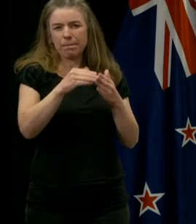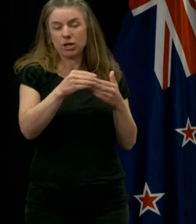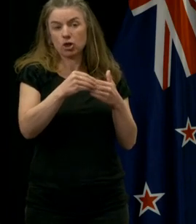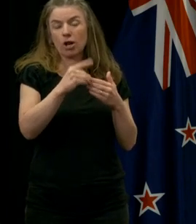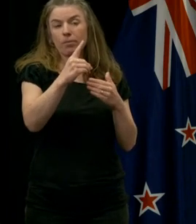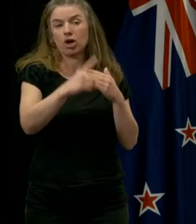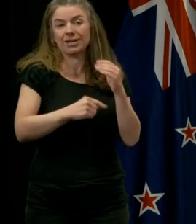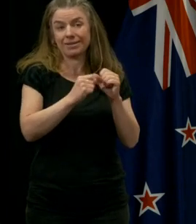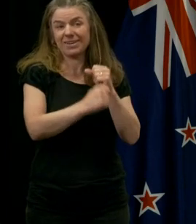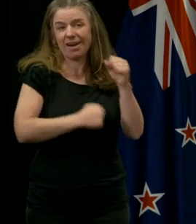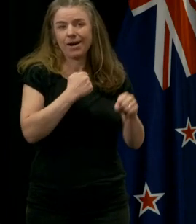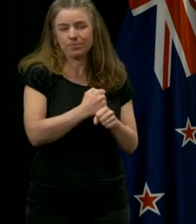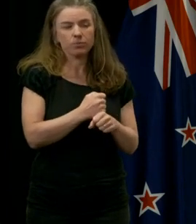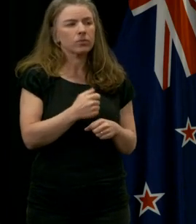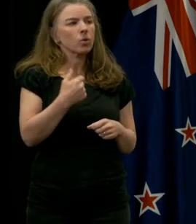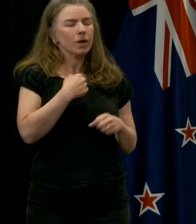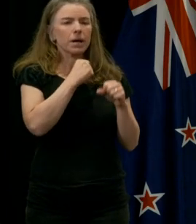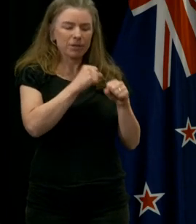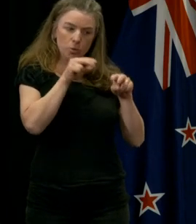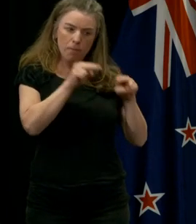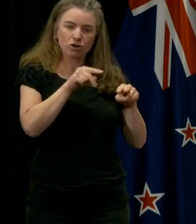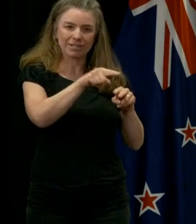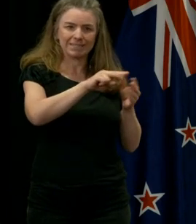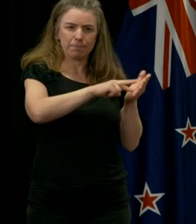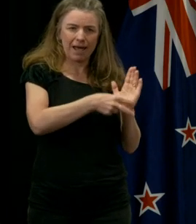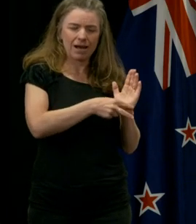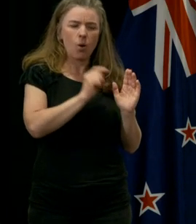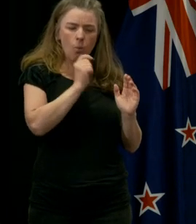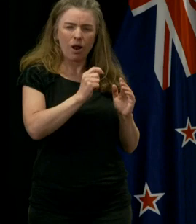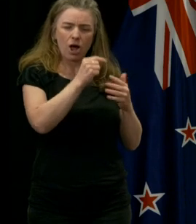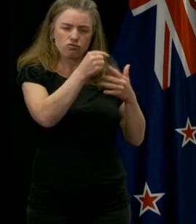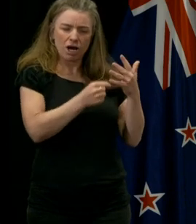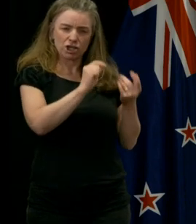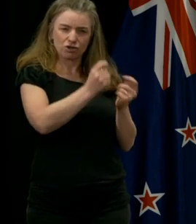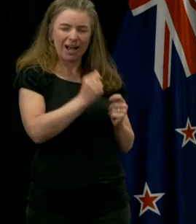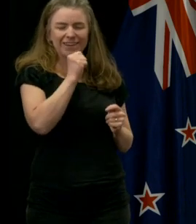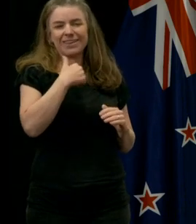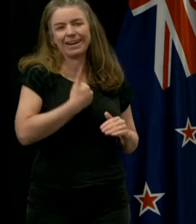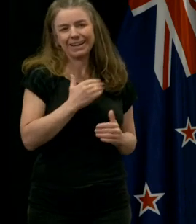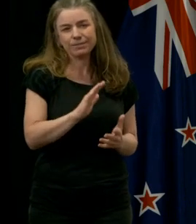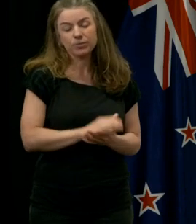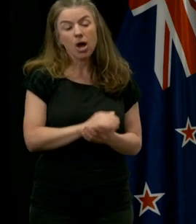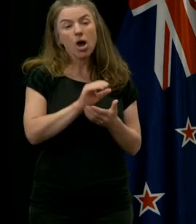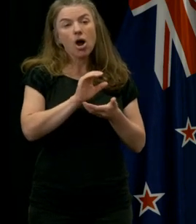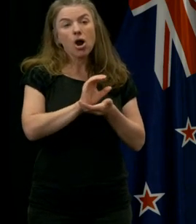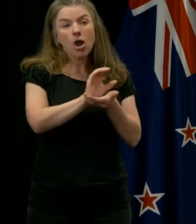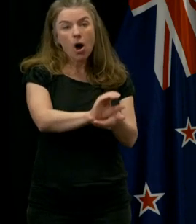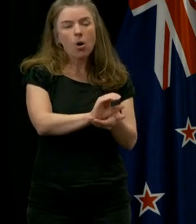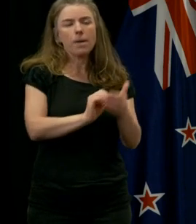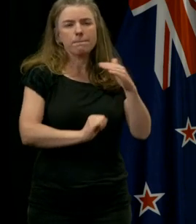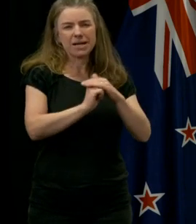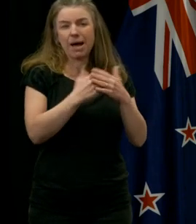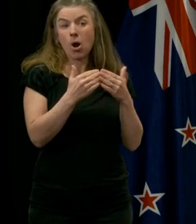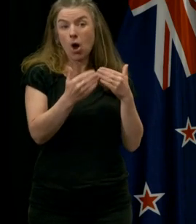committed to monitoring this scheme, and we are prepared to evolve this criteria over time if necessary. The loans will be for a maximum of